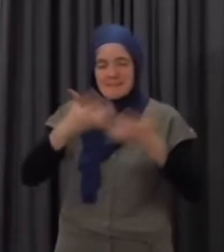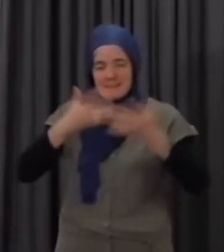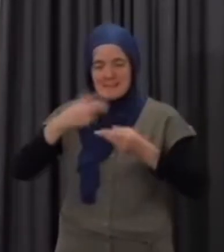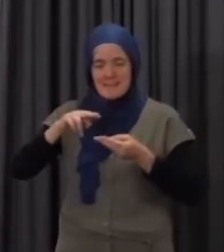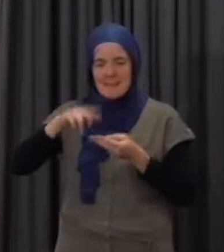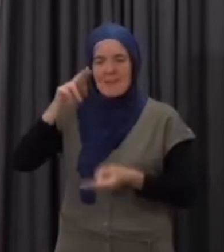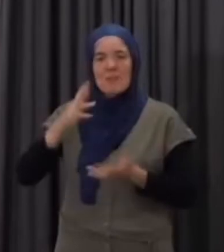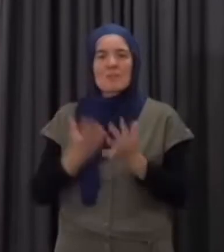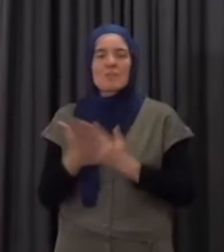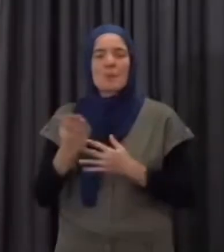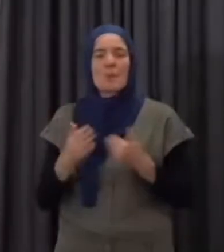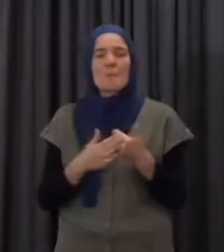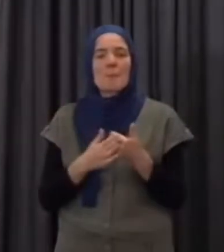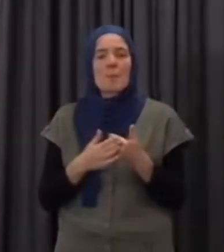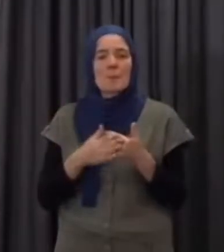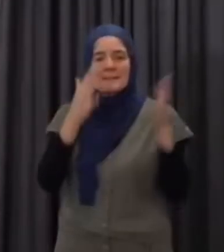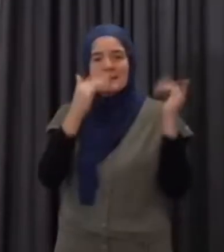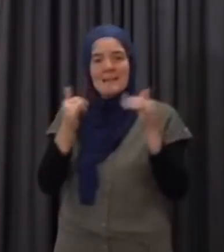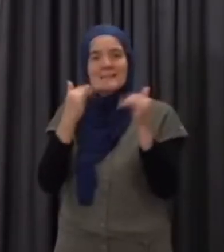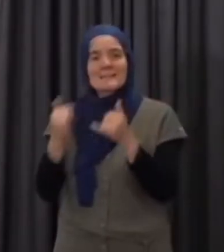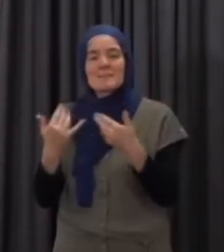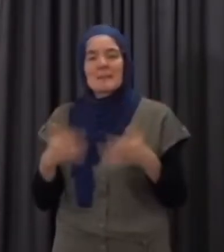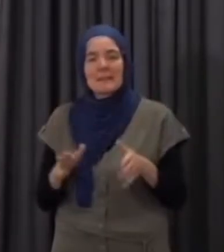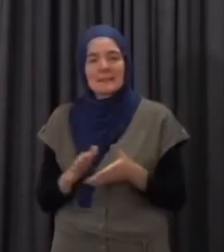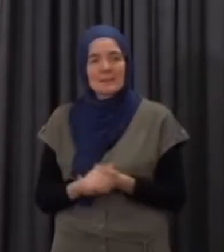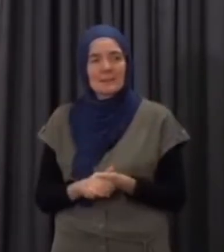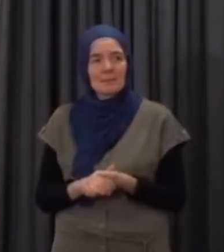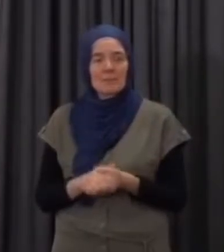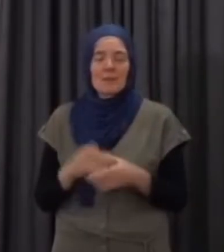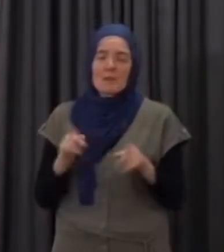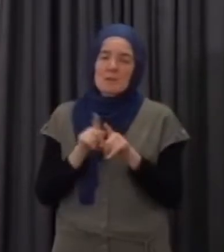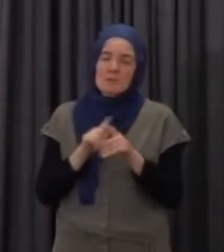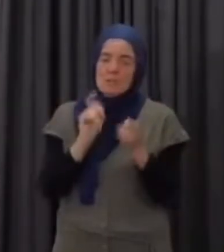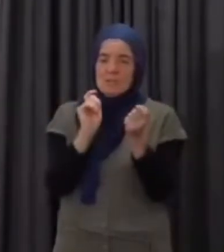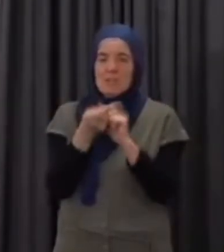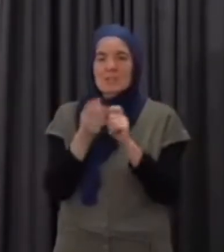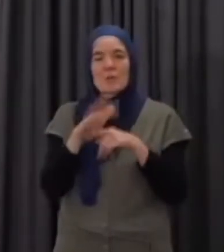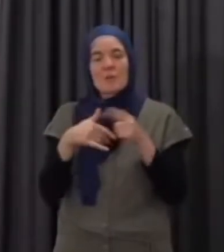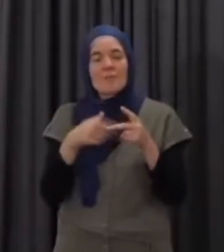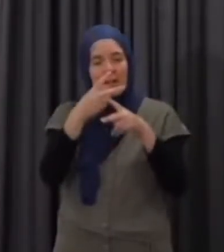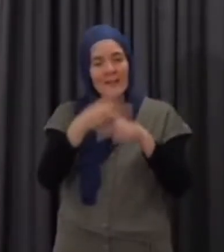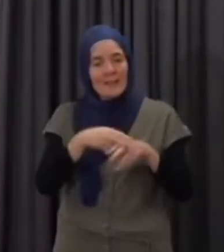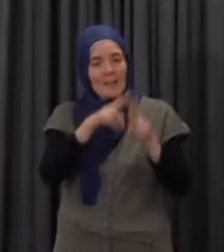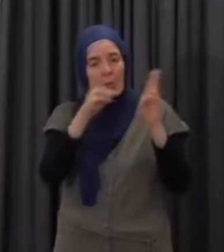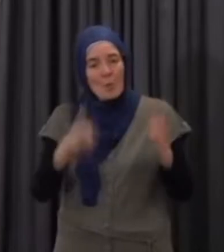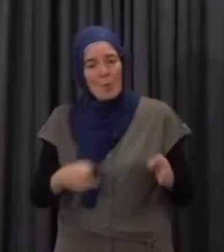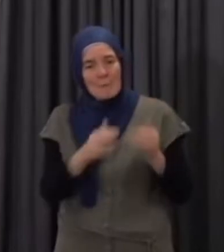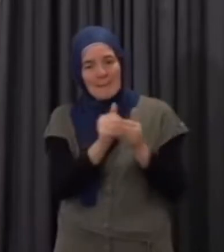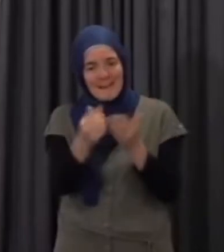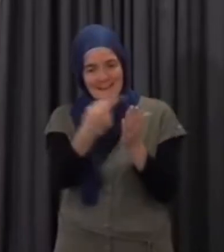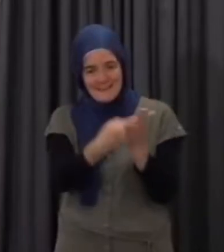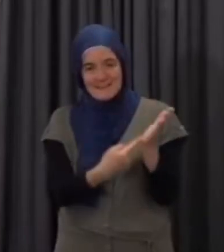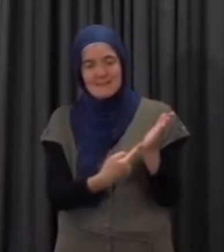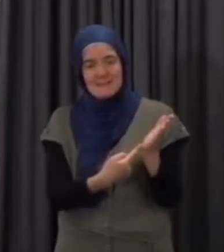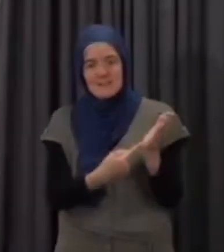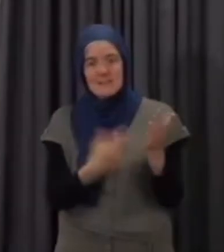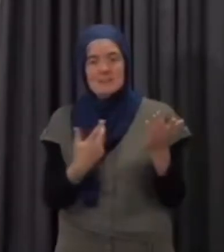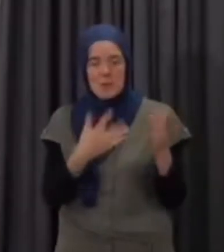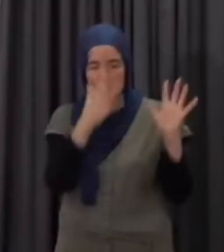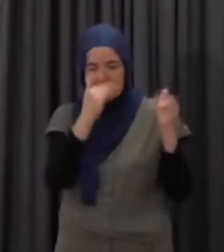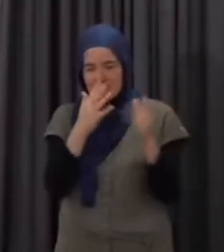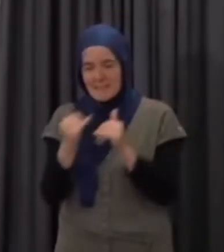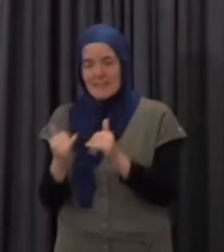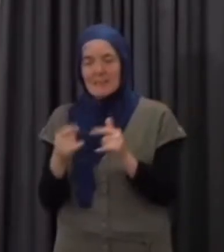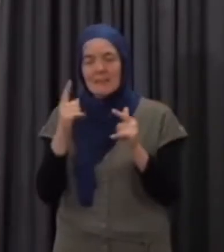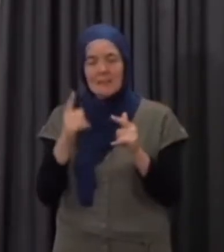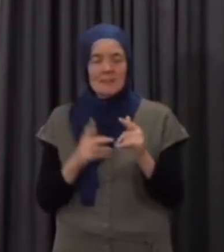As an example, an outcome of some of the recent changes in care home guidance, and seeing that therefore we are testing care homes across Wales, but that will include